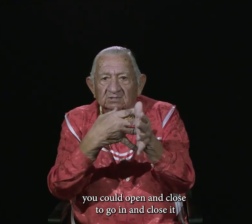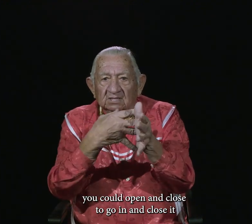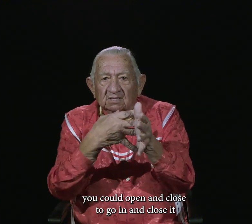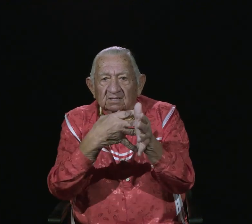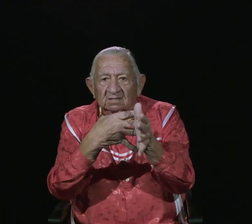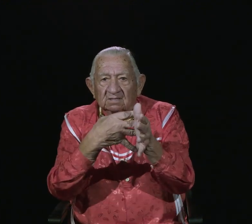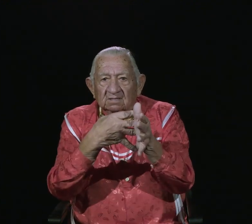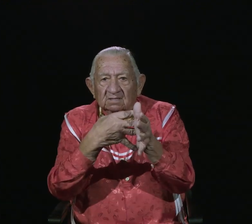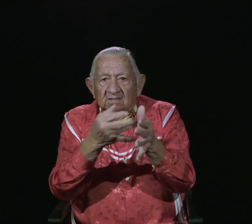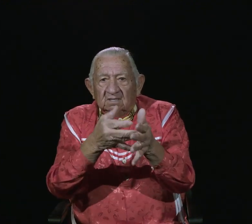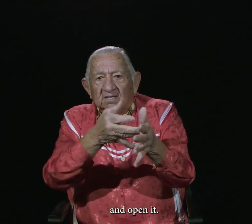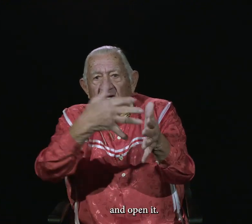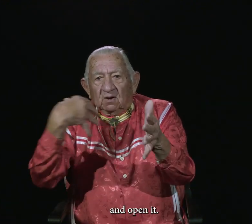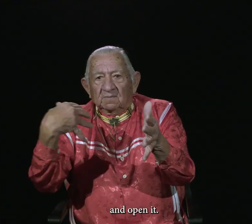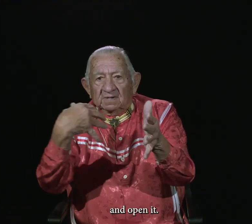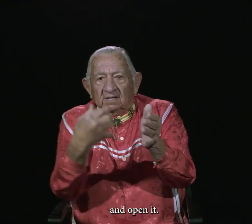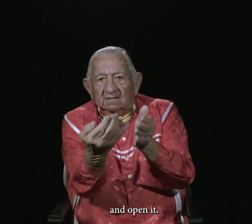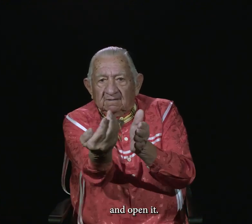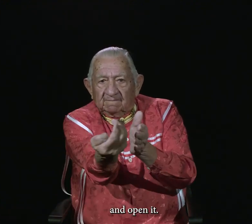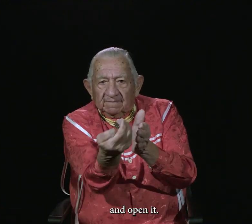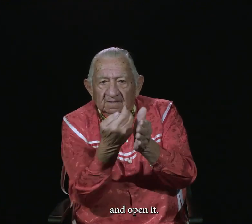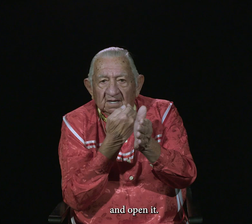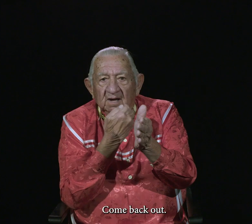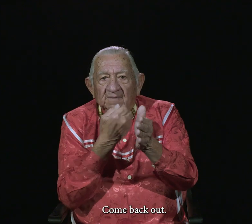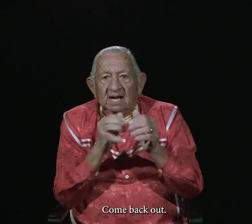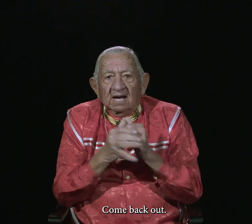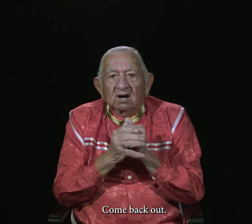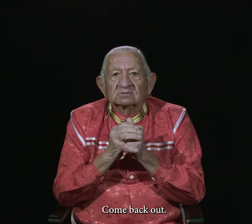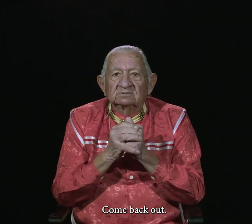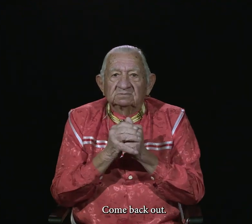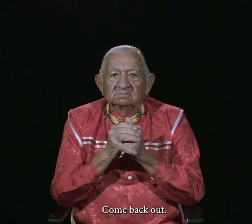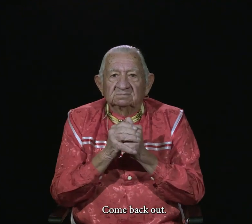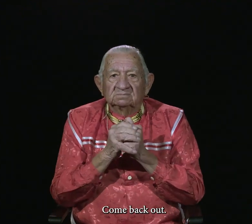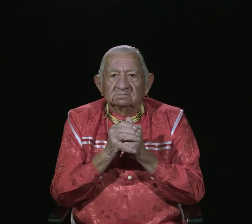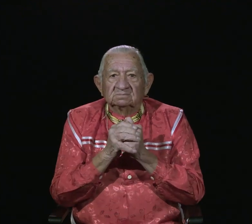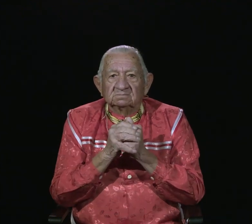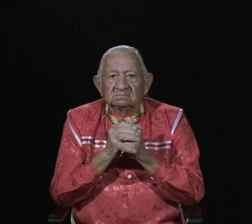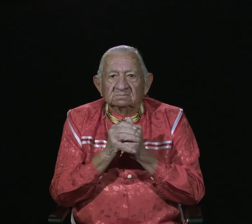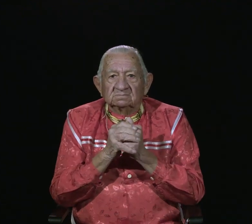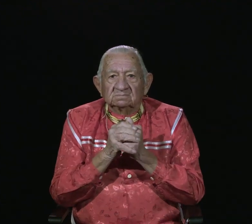it, and open it to come back out.